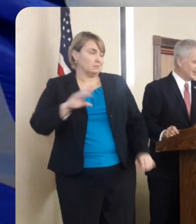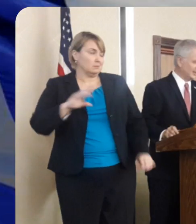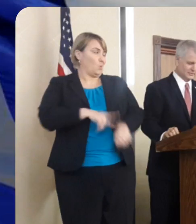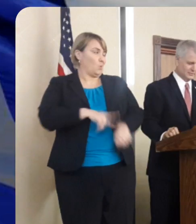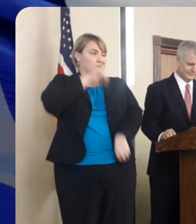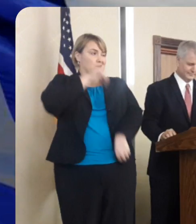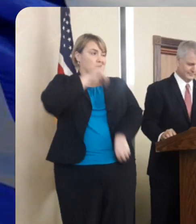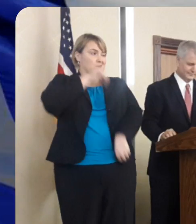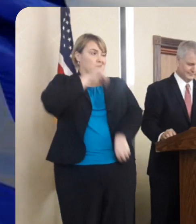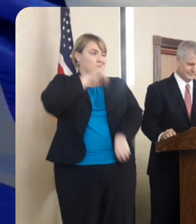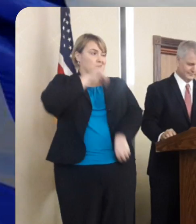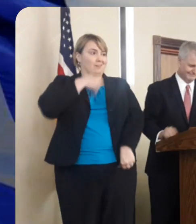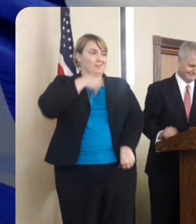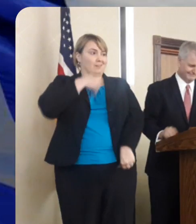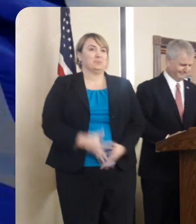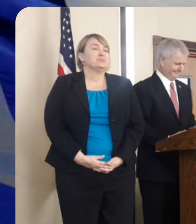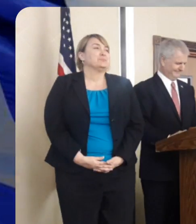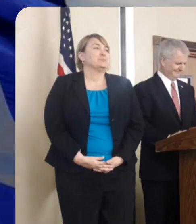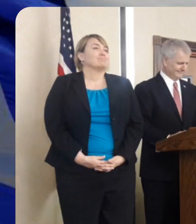much.